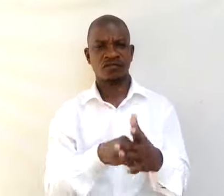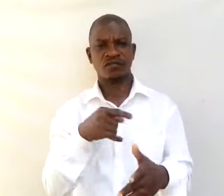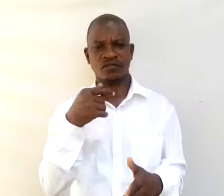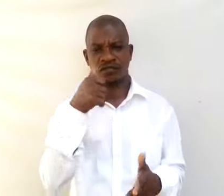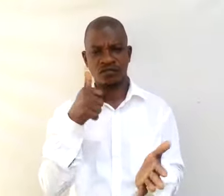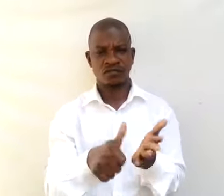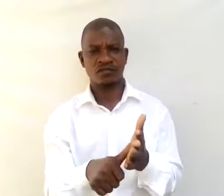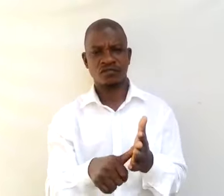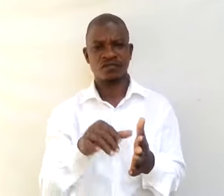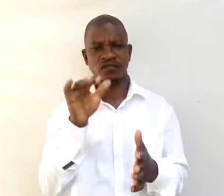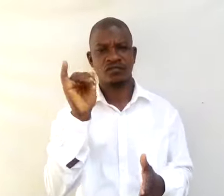letter Y.